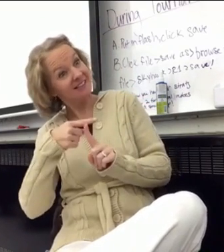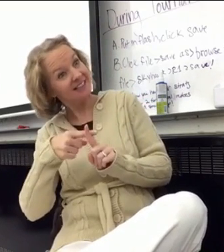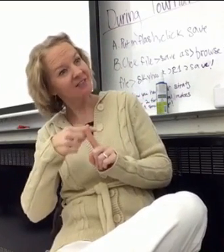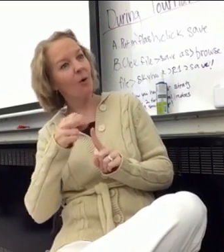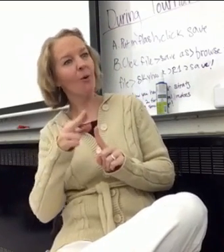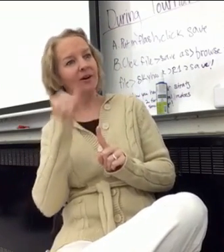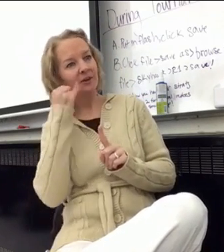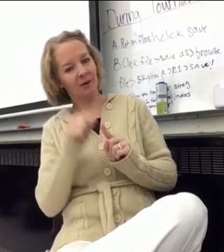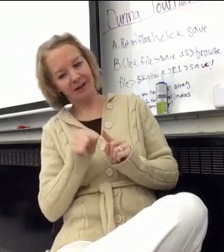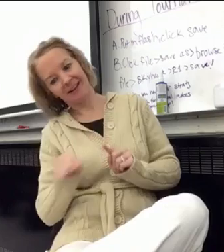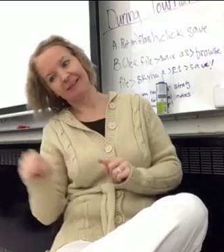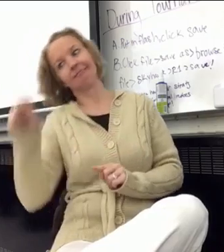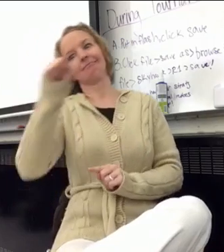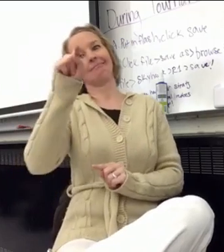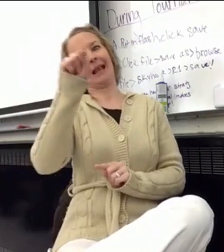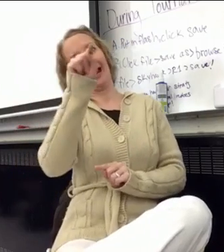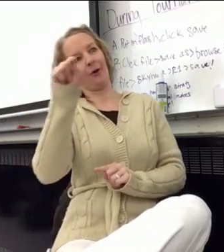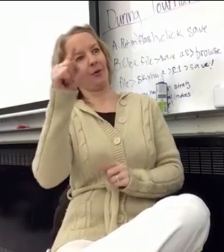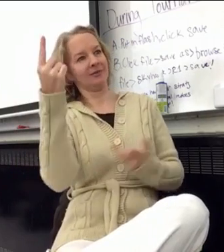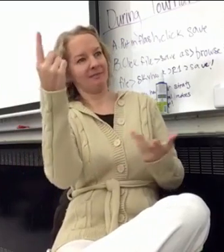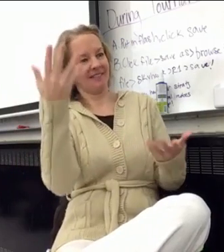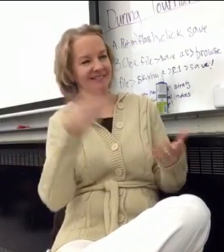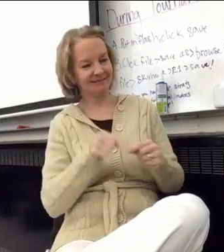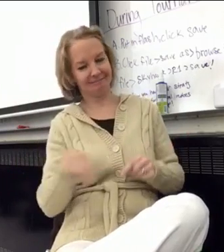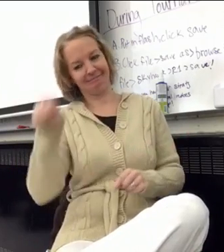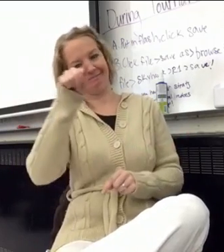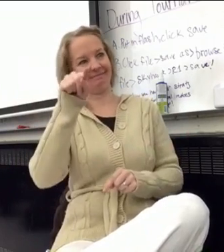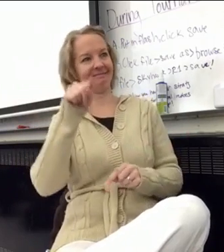if you want to do an arrow,